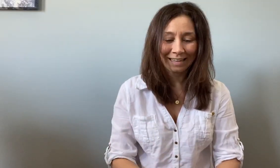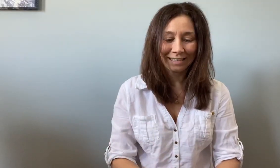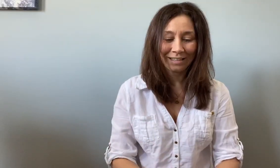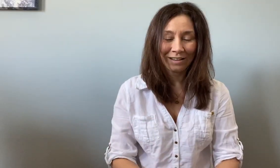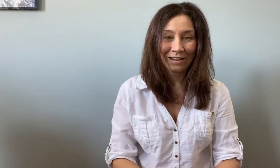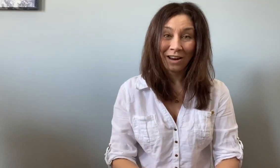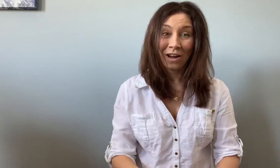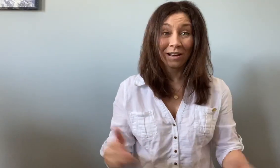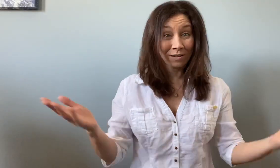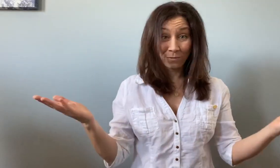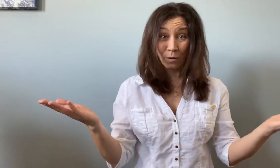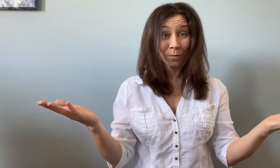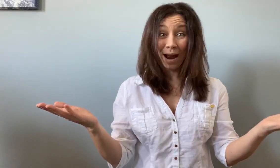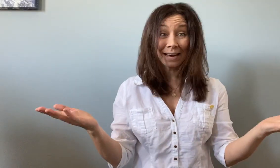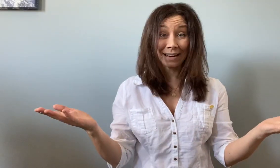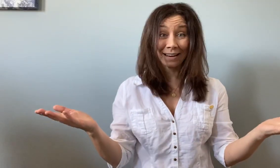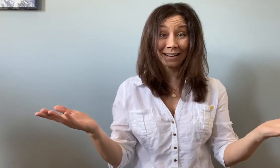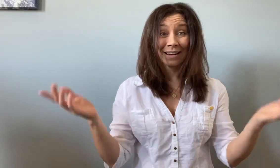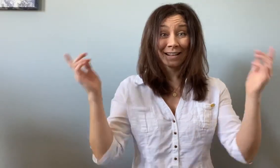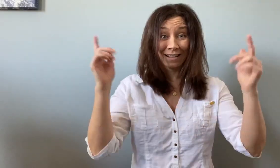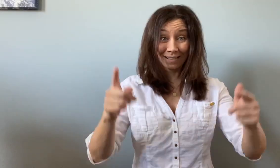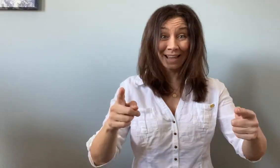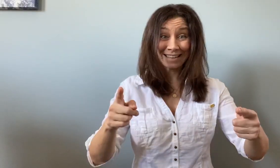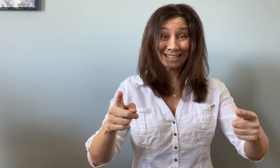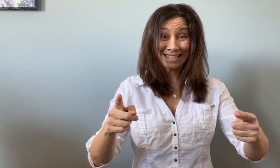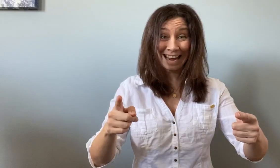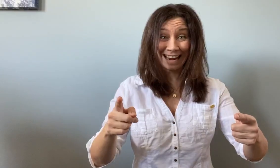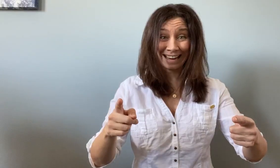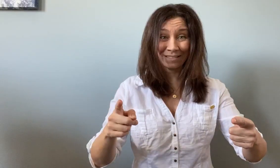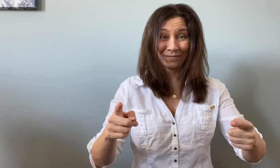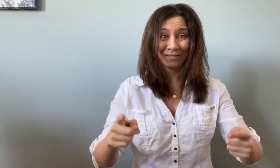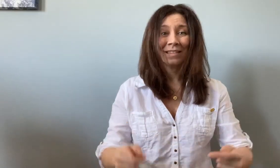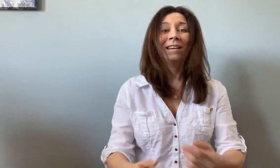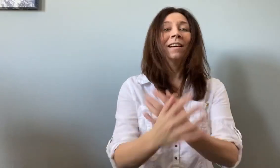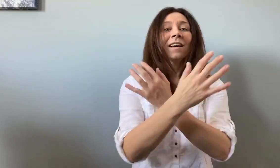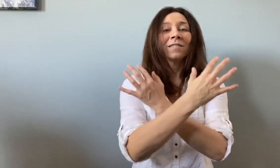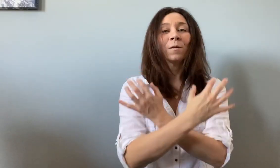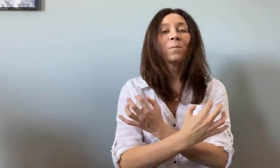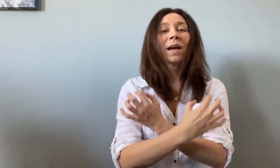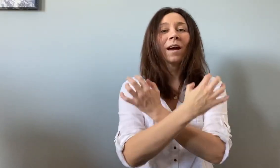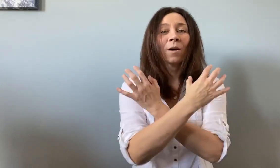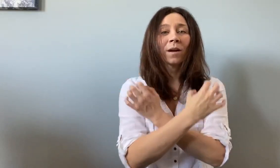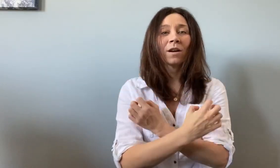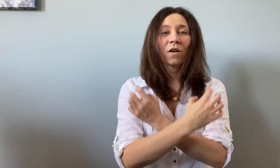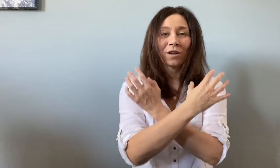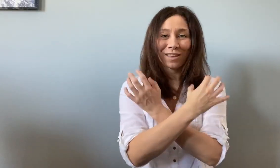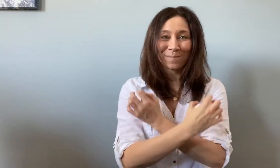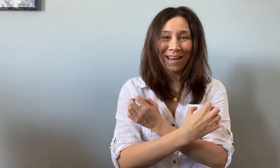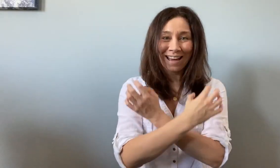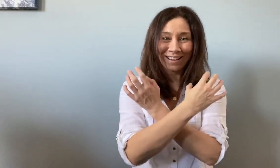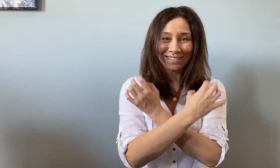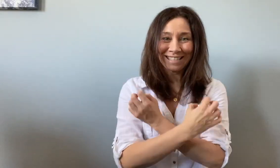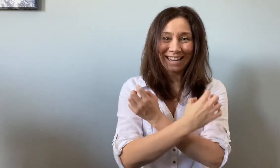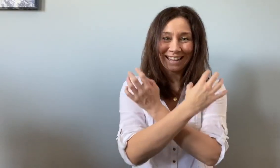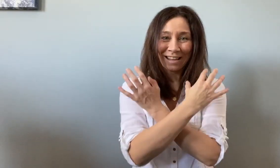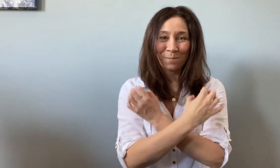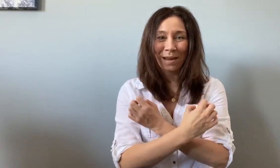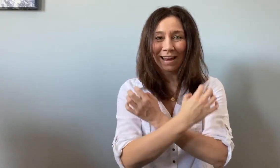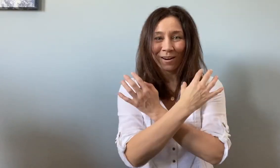Excellent. We're ready. Let's sing. The bear went over the mountain, the bear